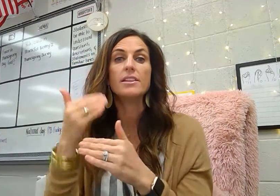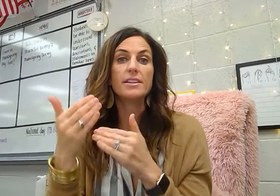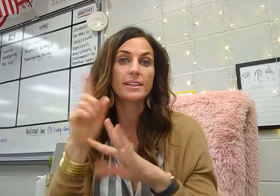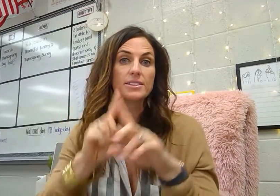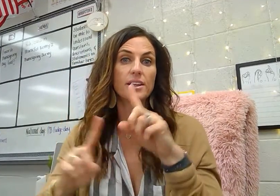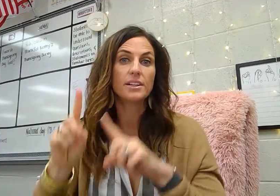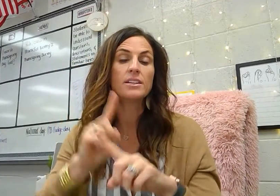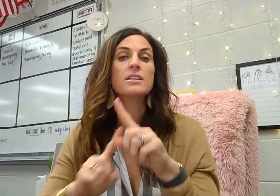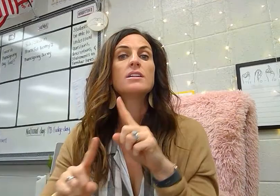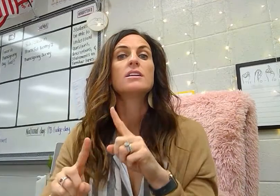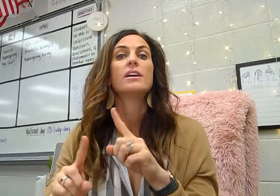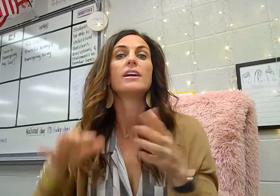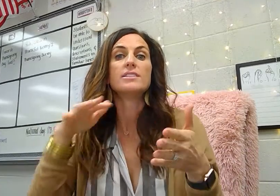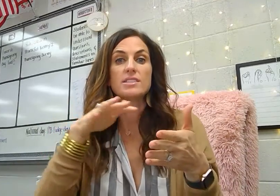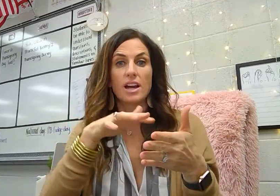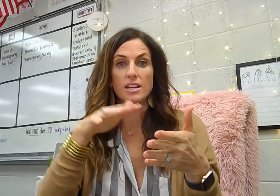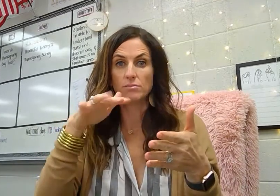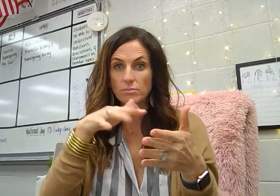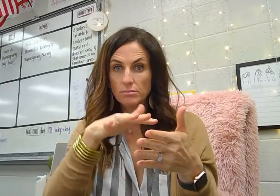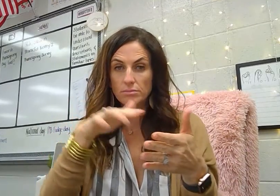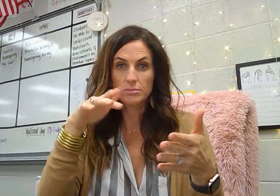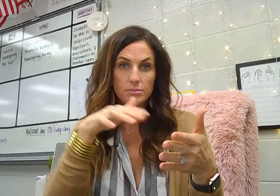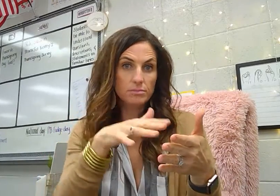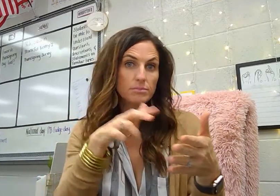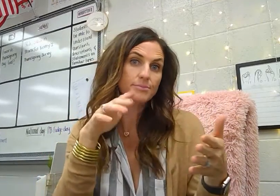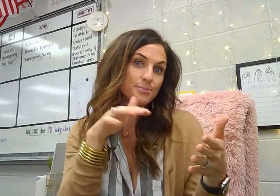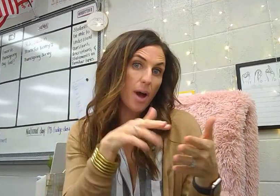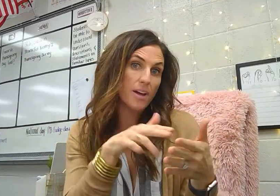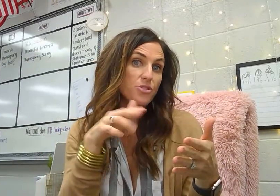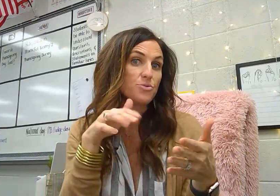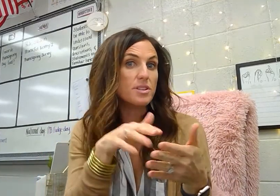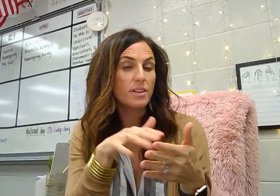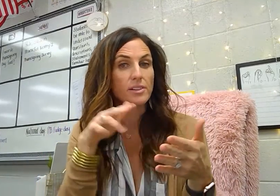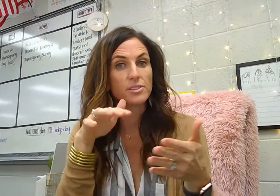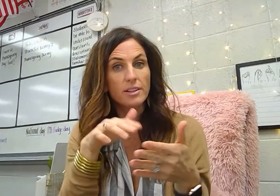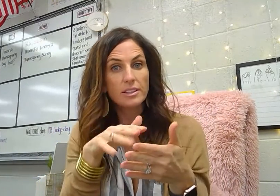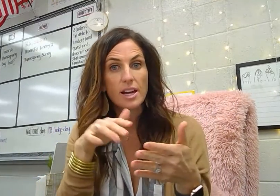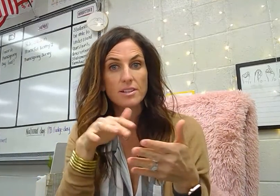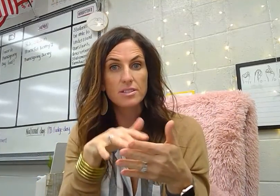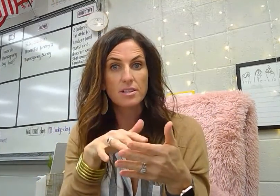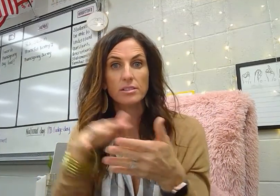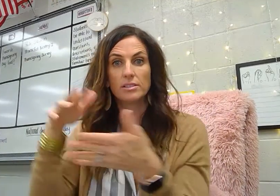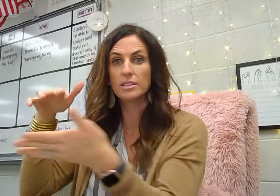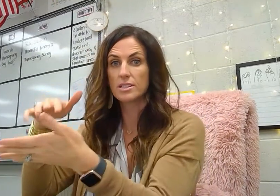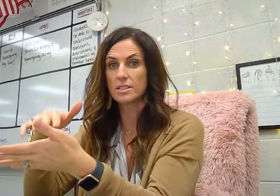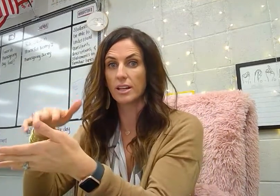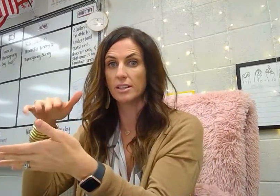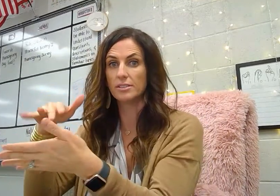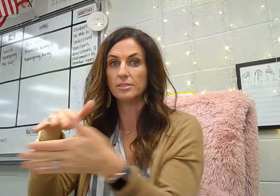The next sign is study. I use this sign a lot in class. Study.